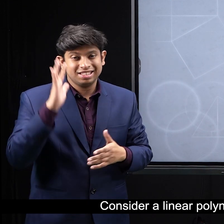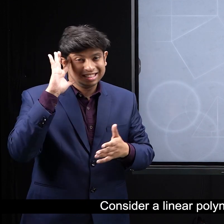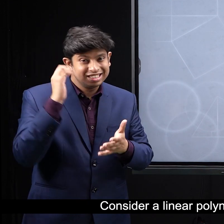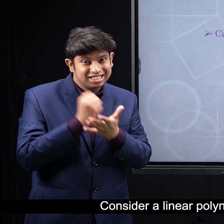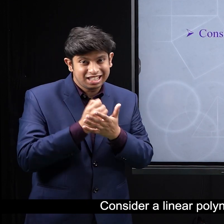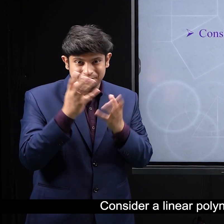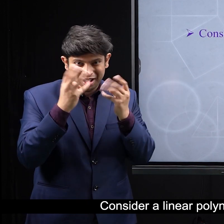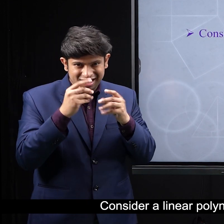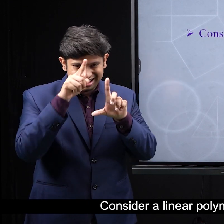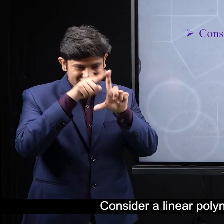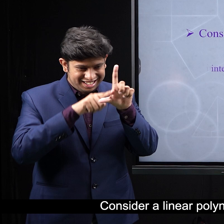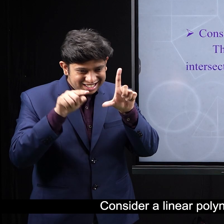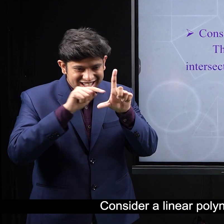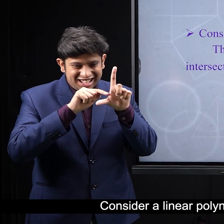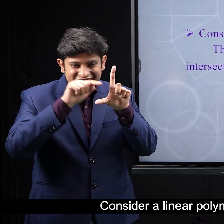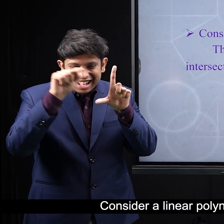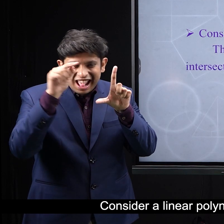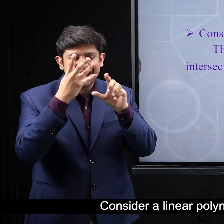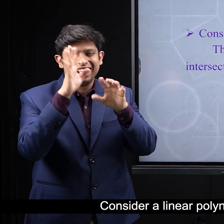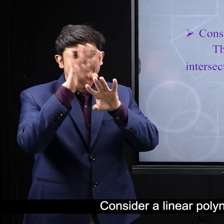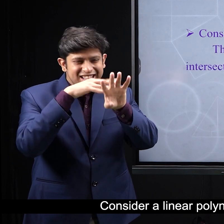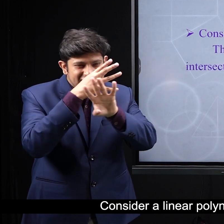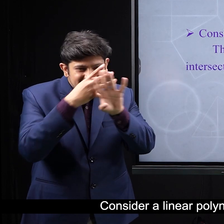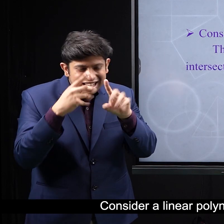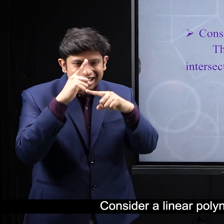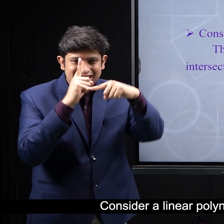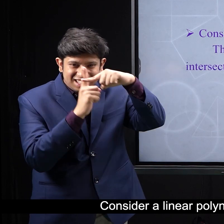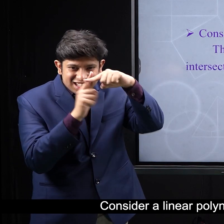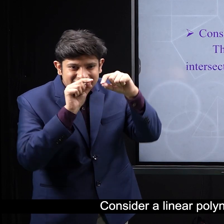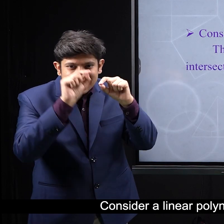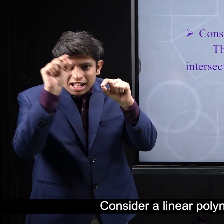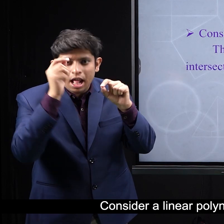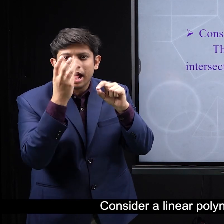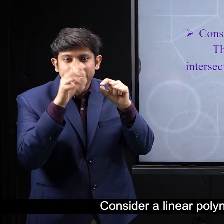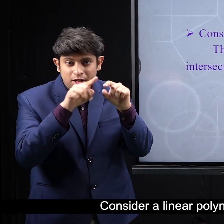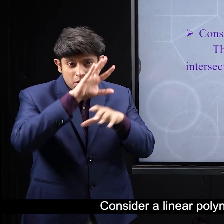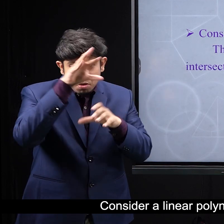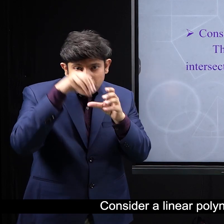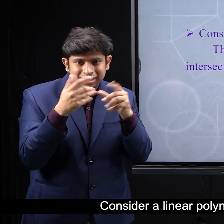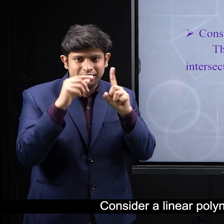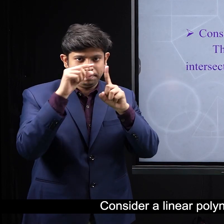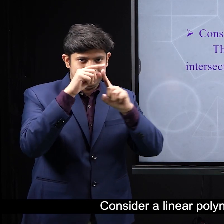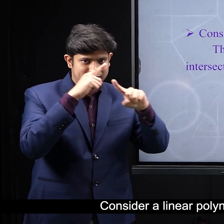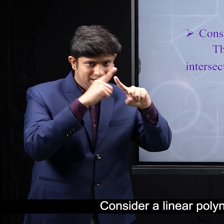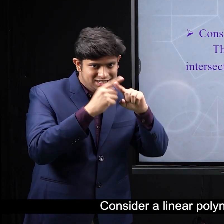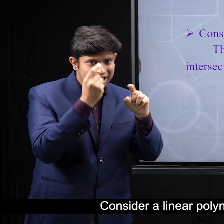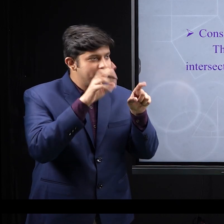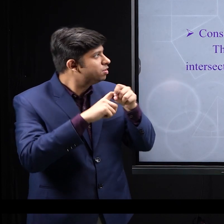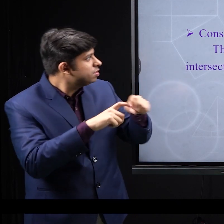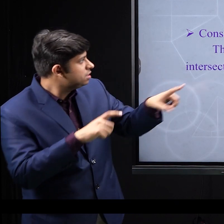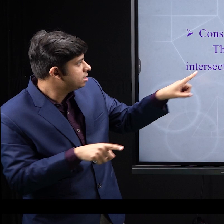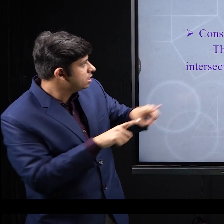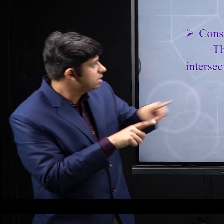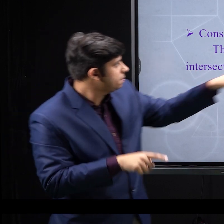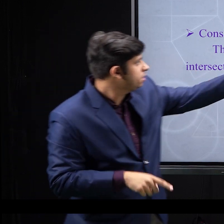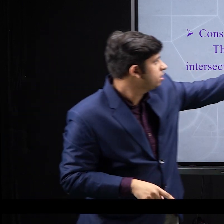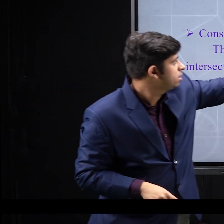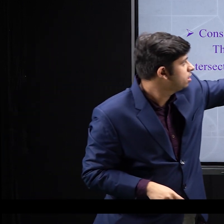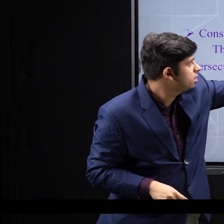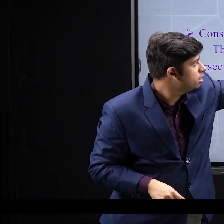Consider a linear polynomial px plus q where p not equal to 0. The graph of y is equal to px plus q